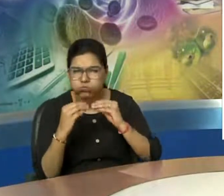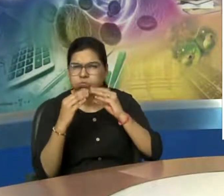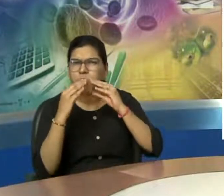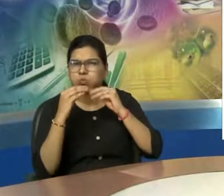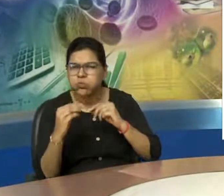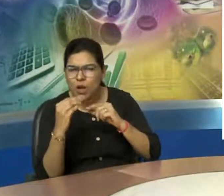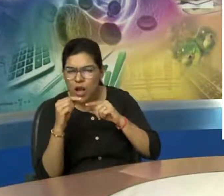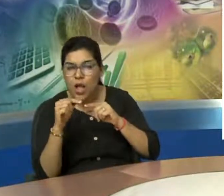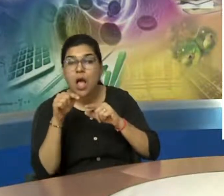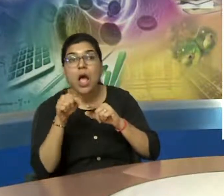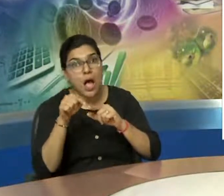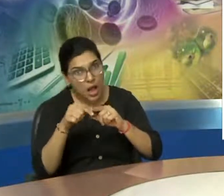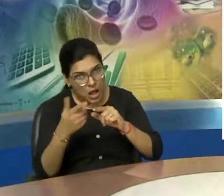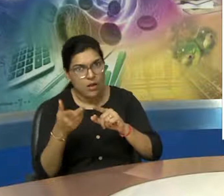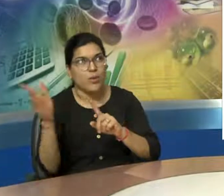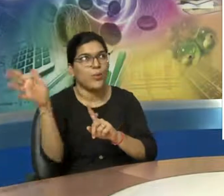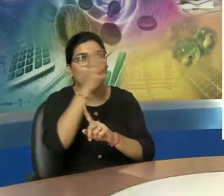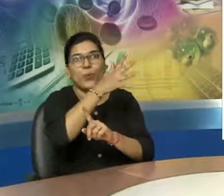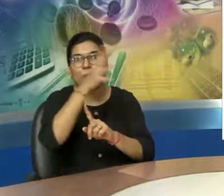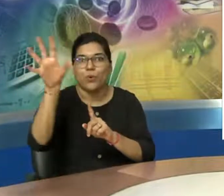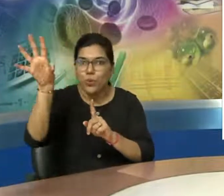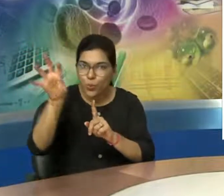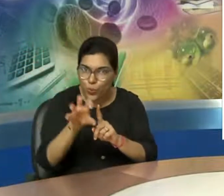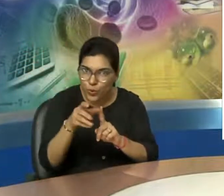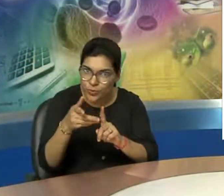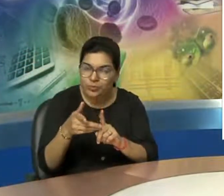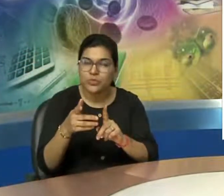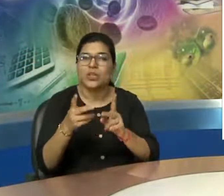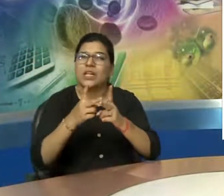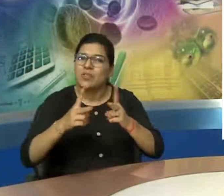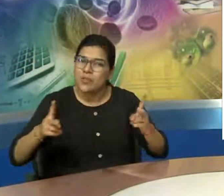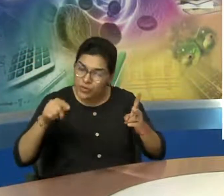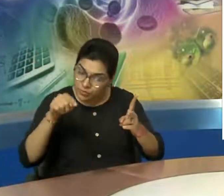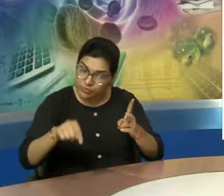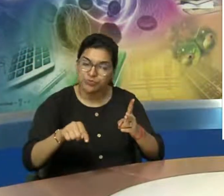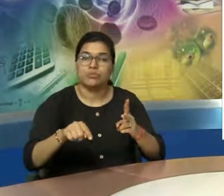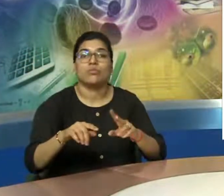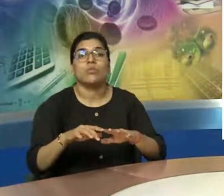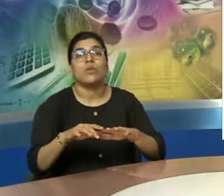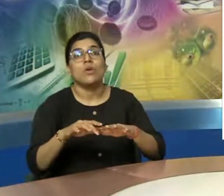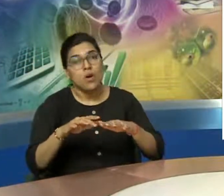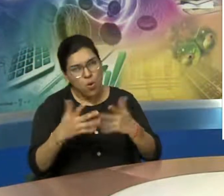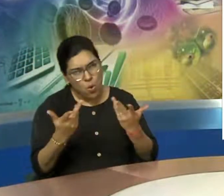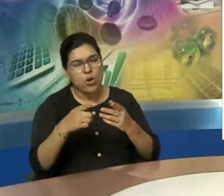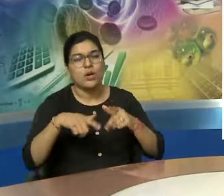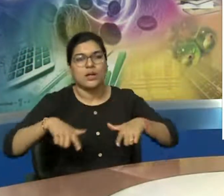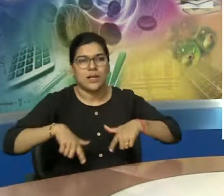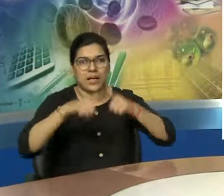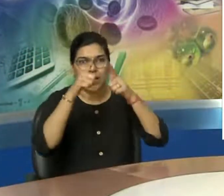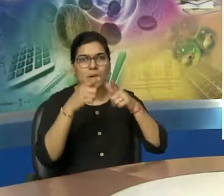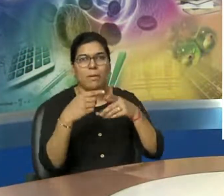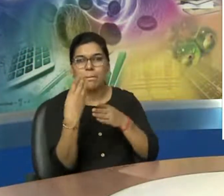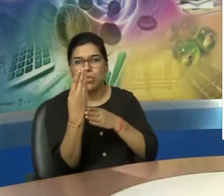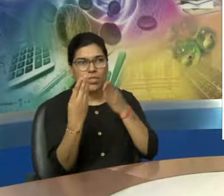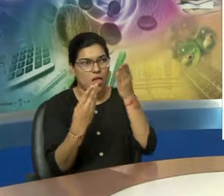and in case if they are kept outside in open air, then